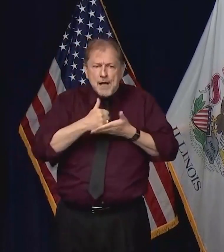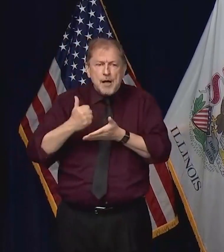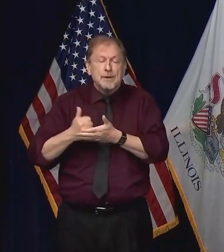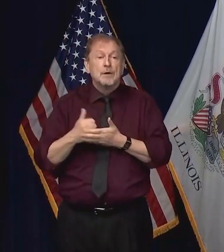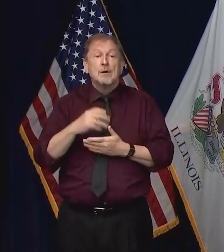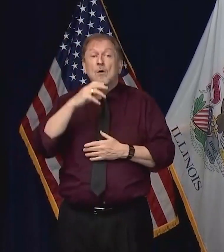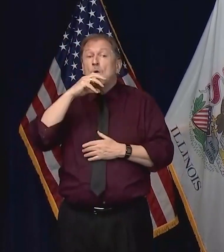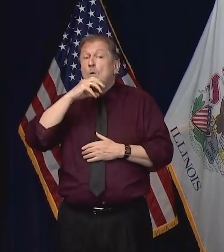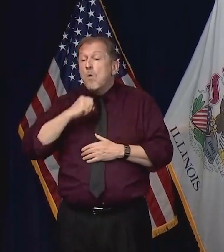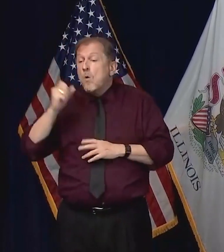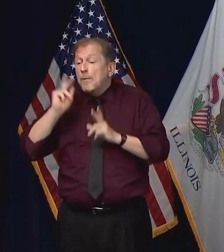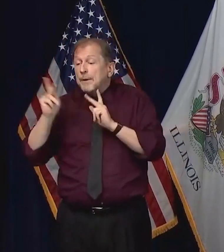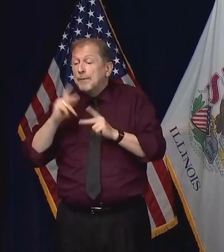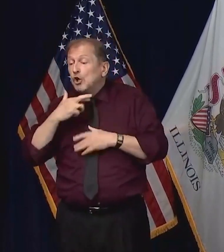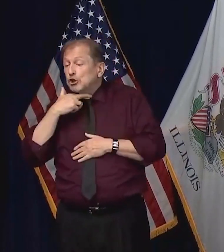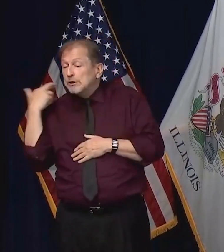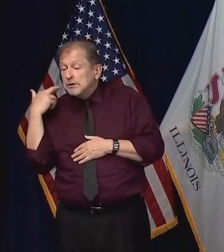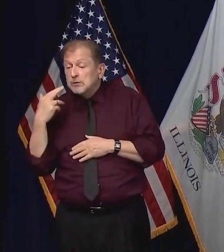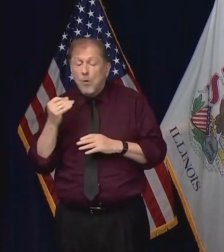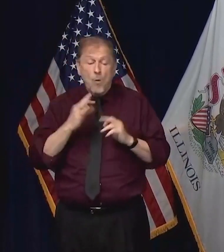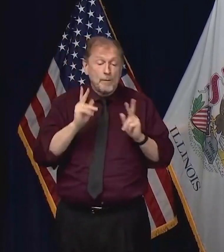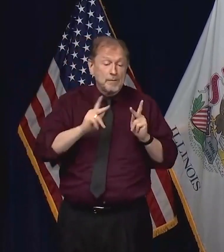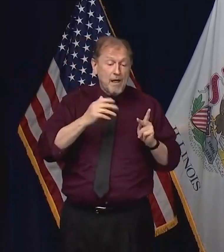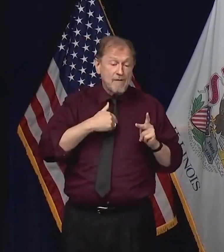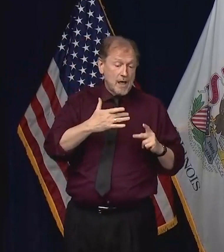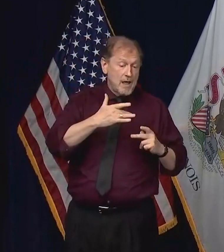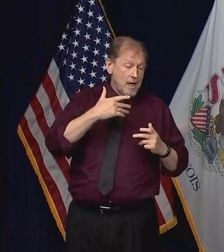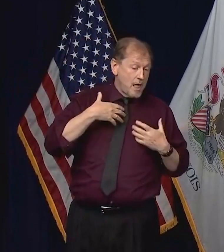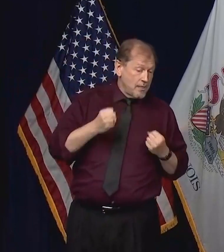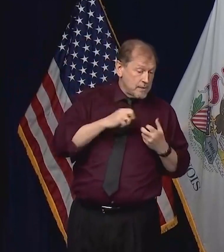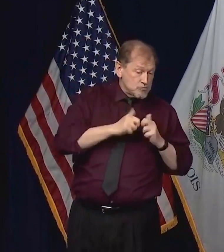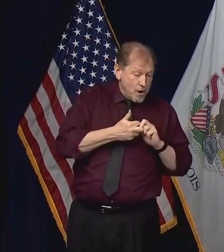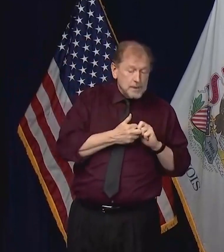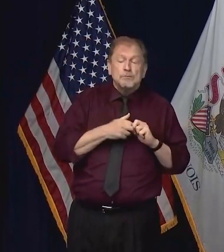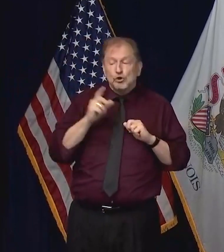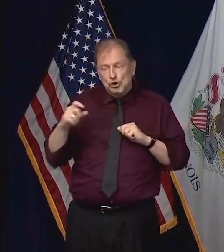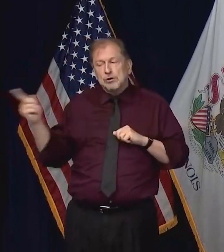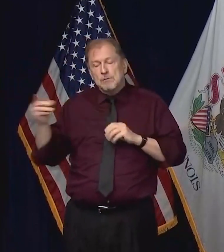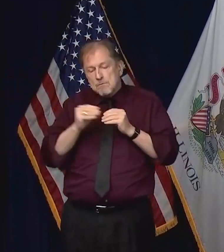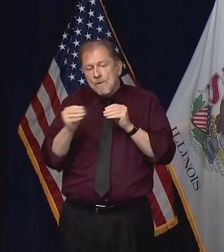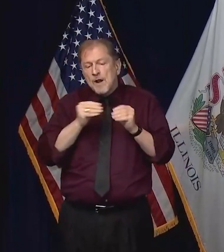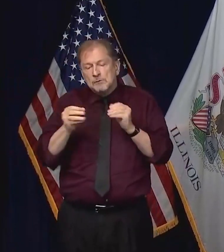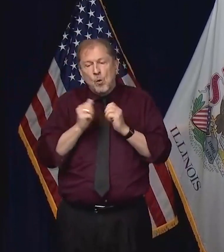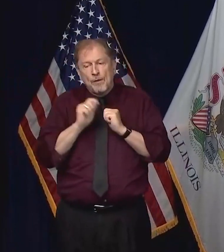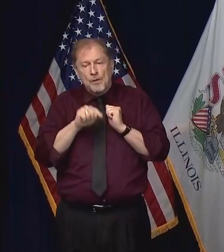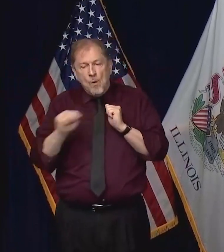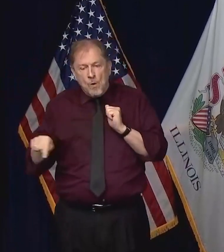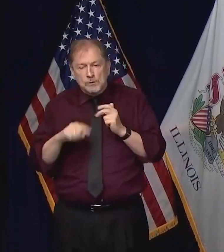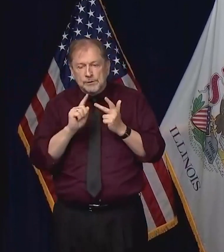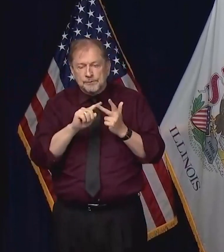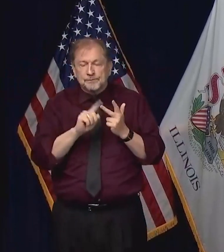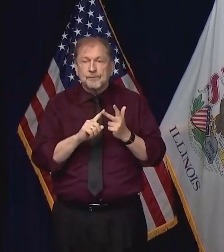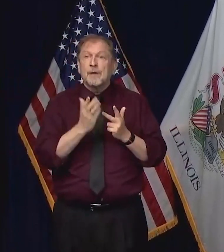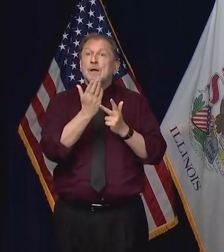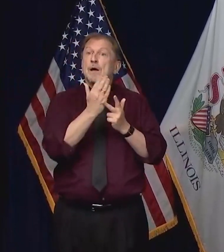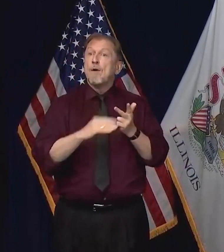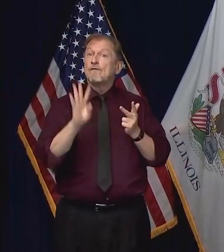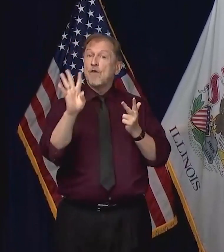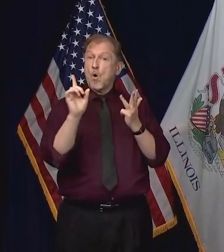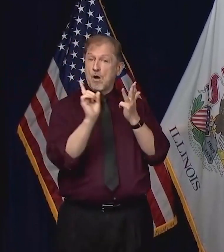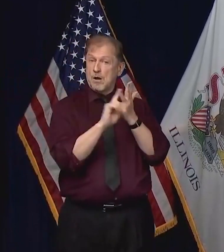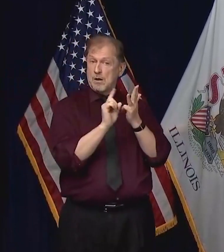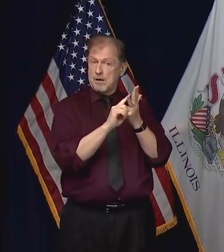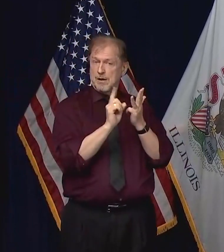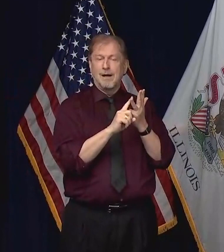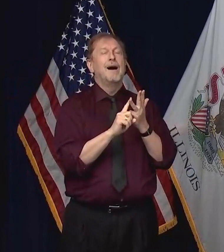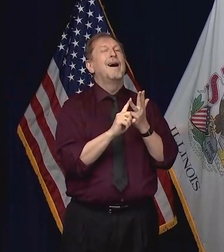older and COVID-vulnerable employees. In phase four, a region would need to see continued